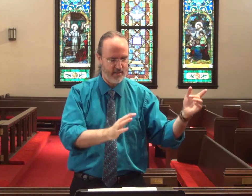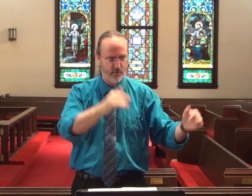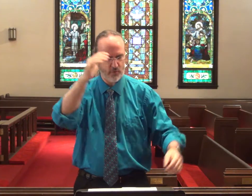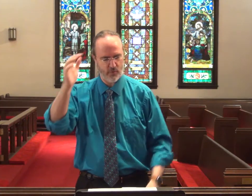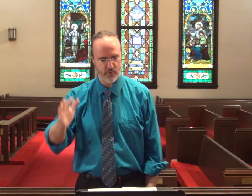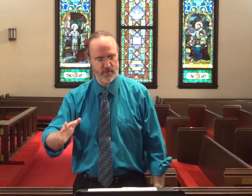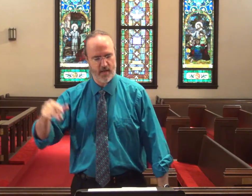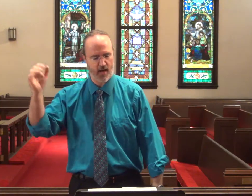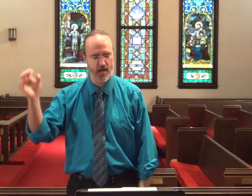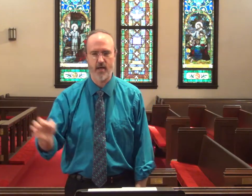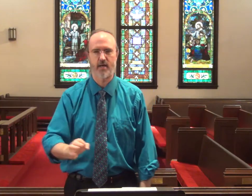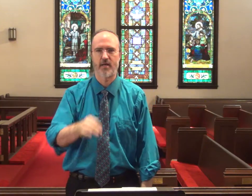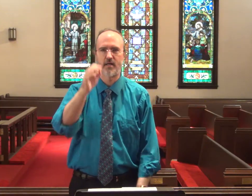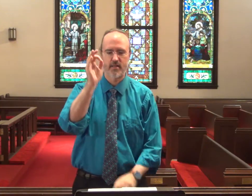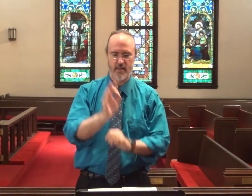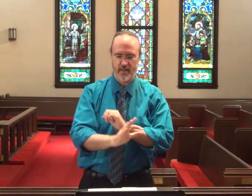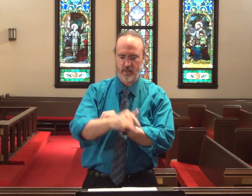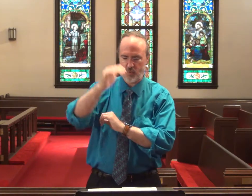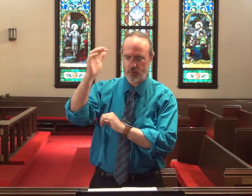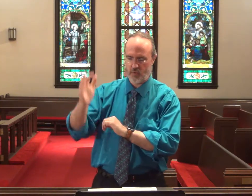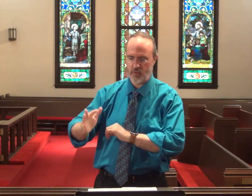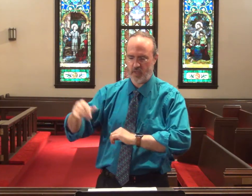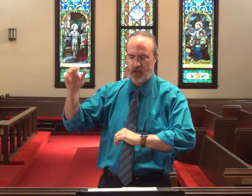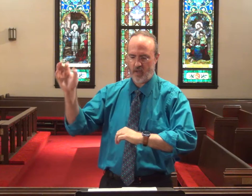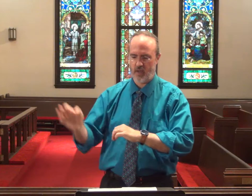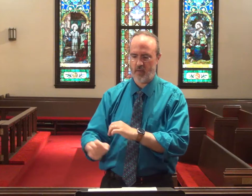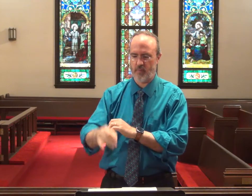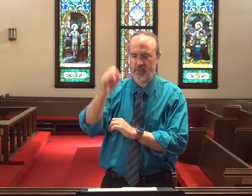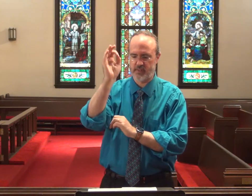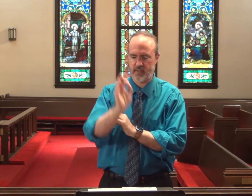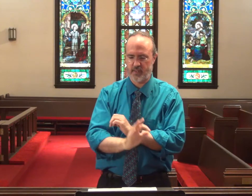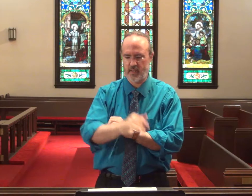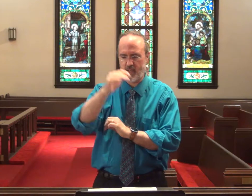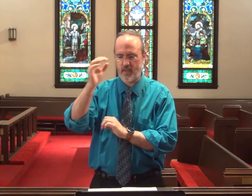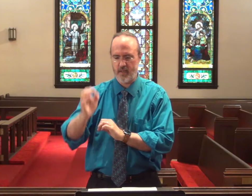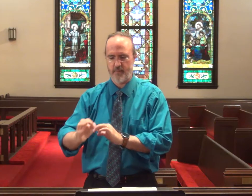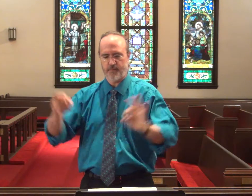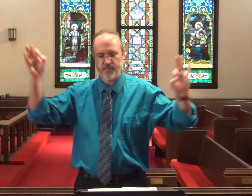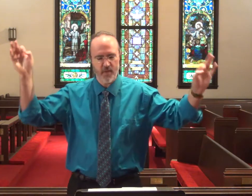Hallelujah, hallelujah, hallelujah,